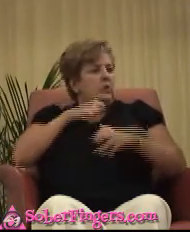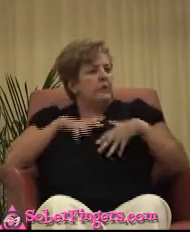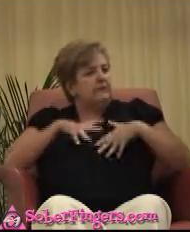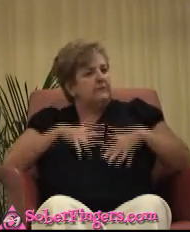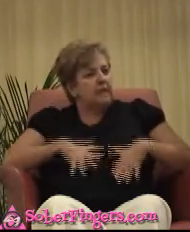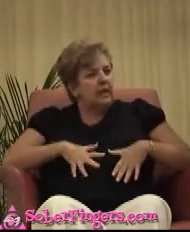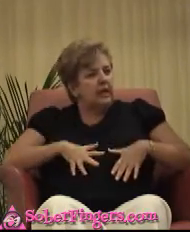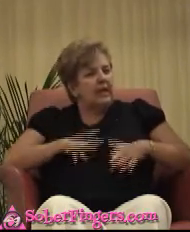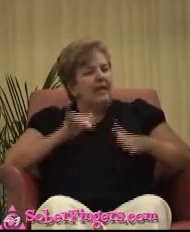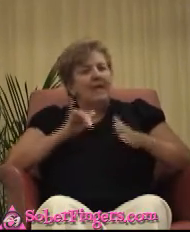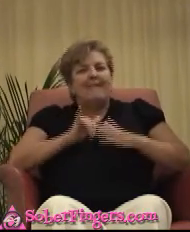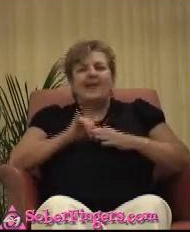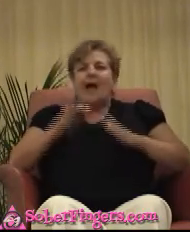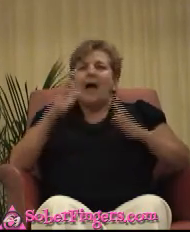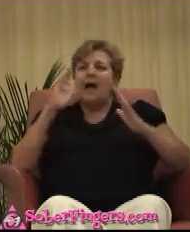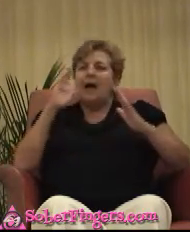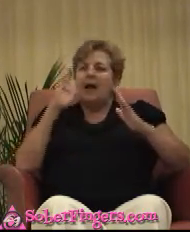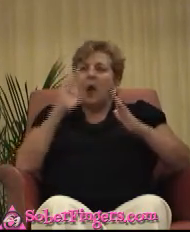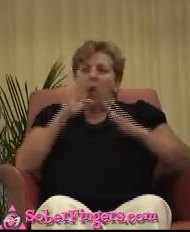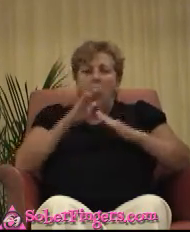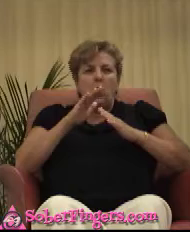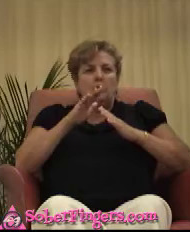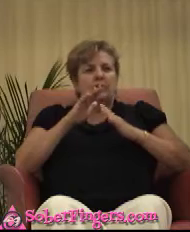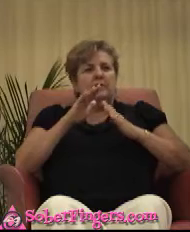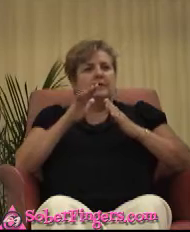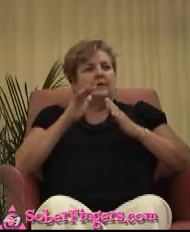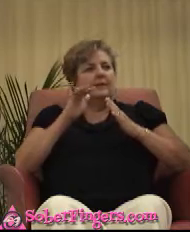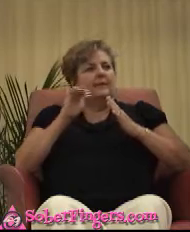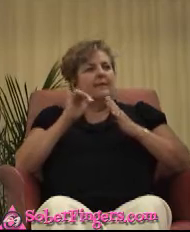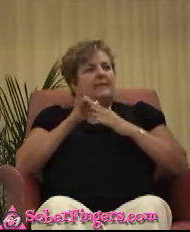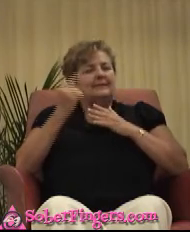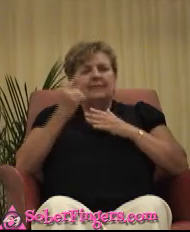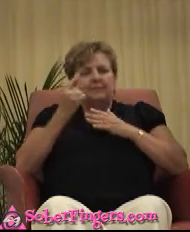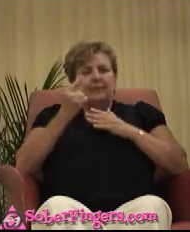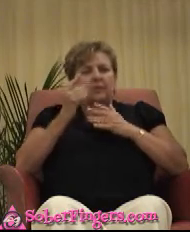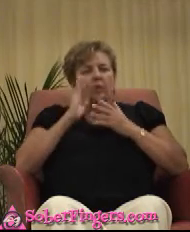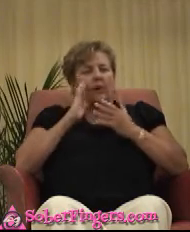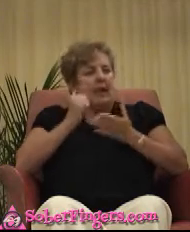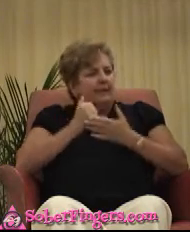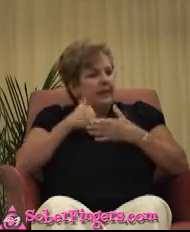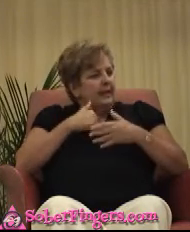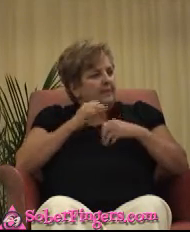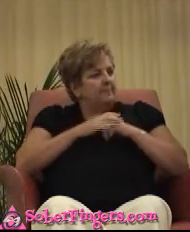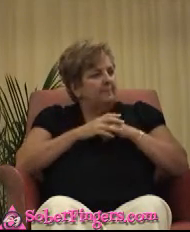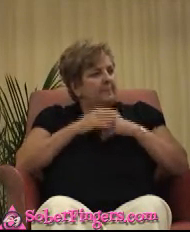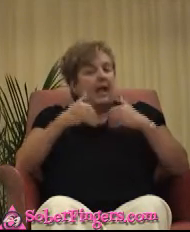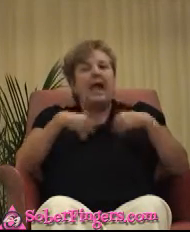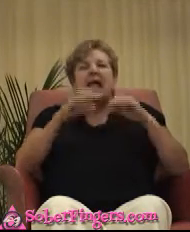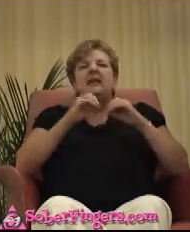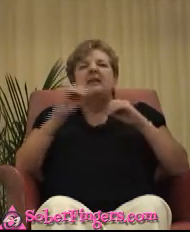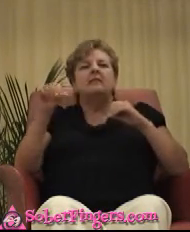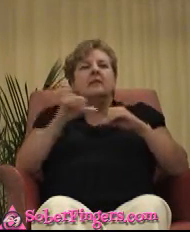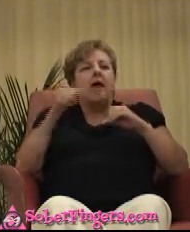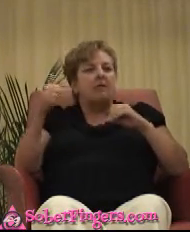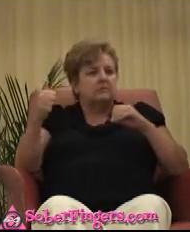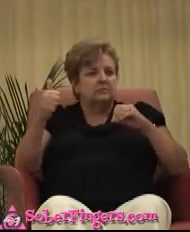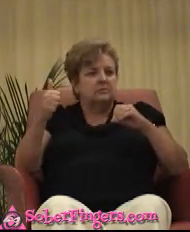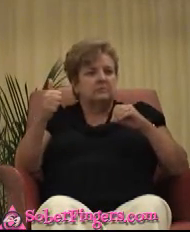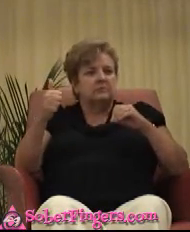there was something to the program process that they were telling me about. I had nothing else to bet on. So I didn't